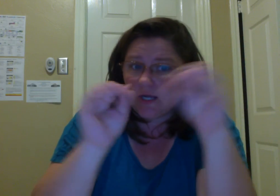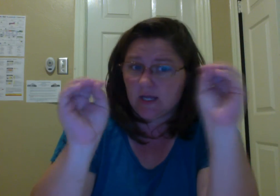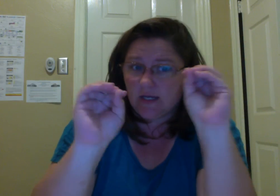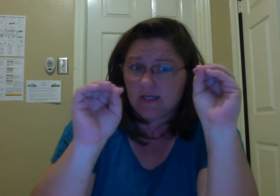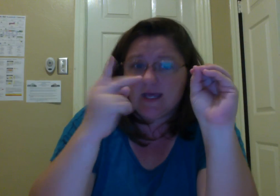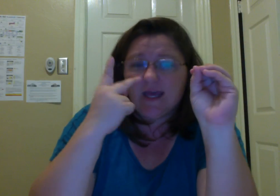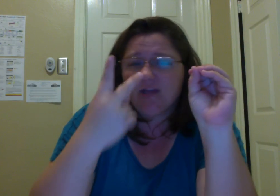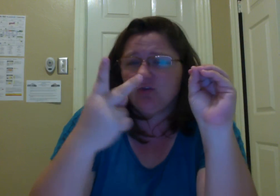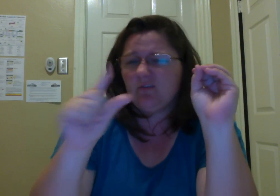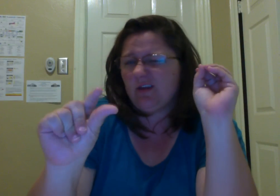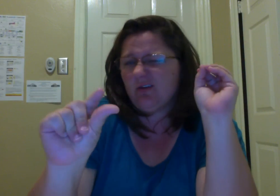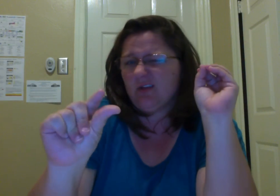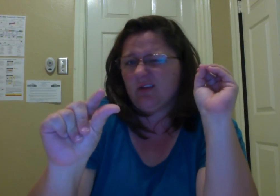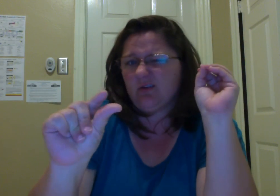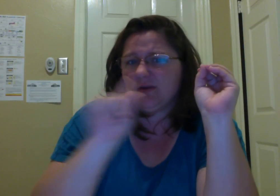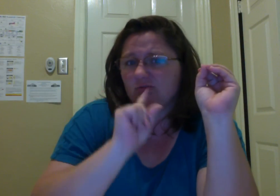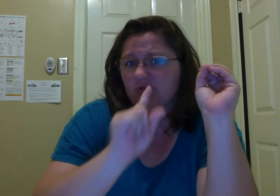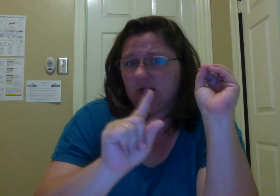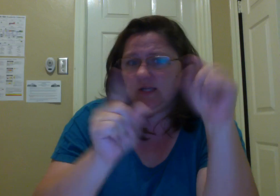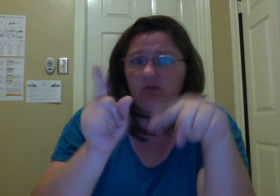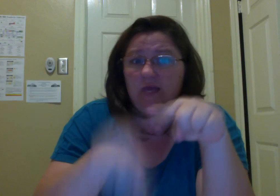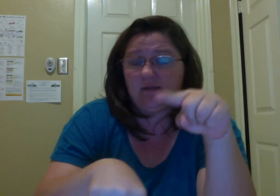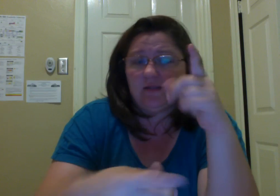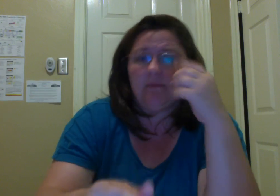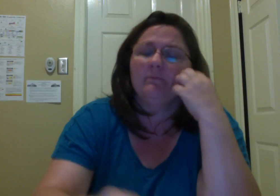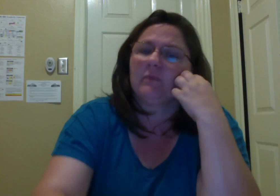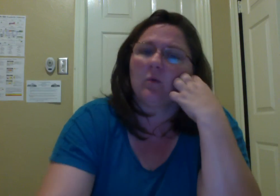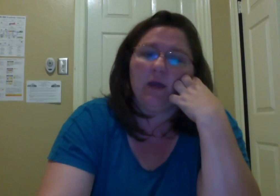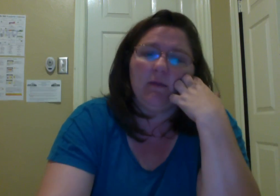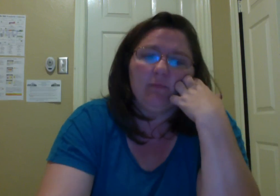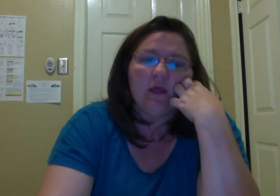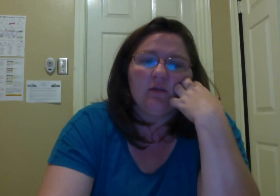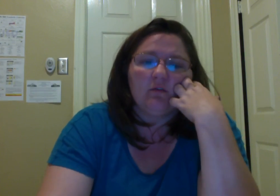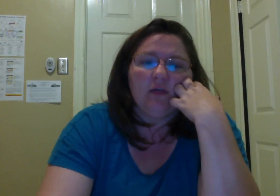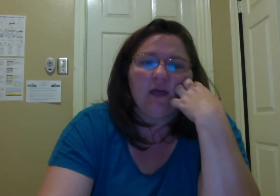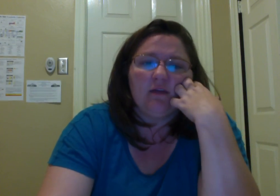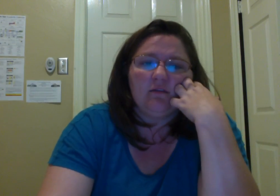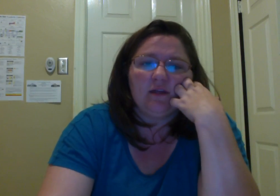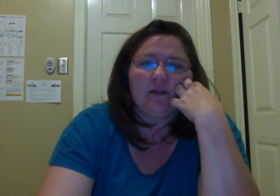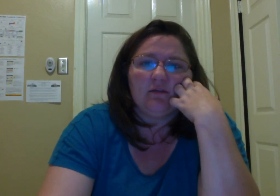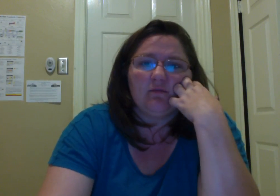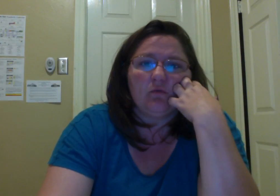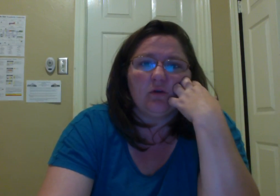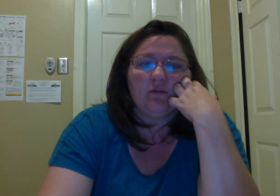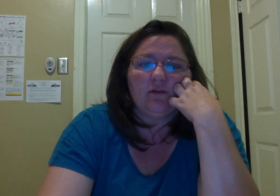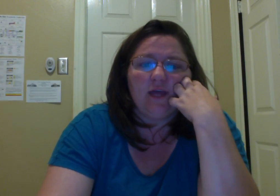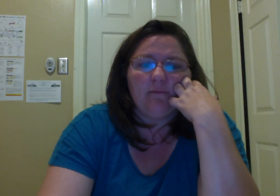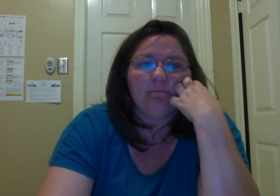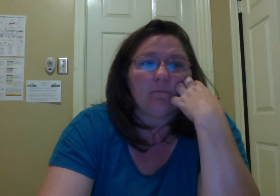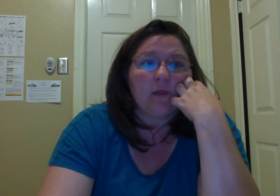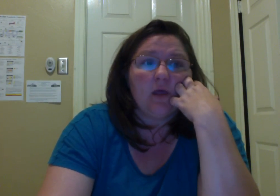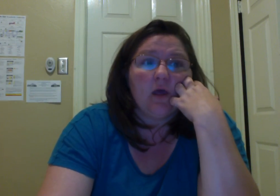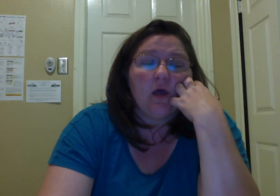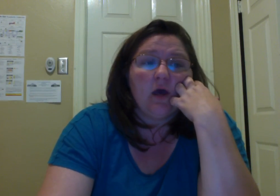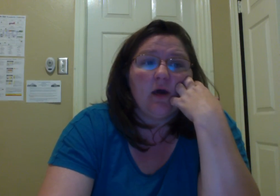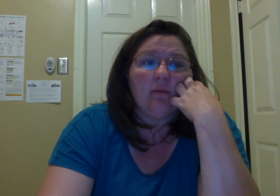none, and you see only a little bit, really. You can't see them. Okay, so that is the end for today.